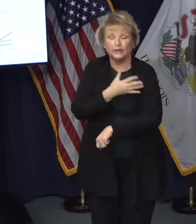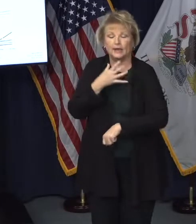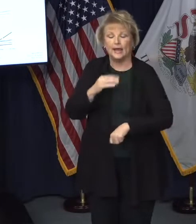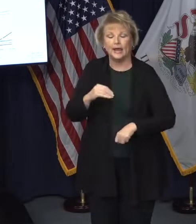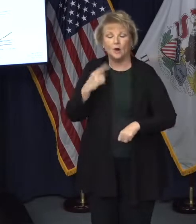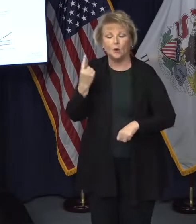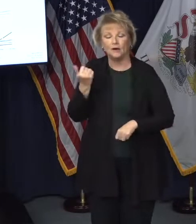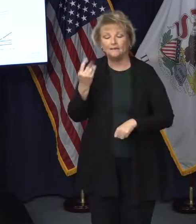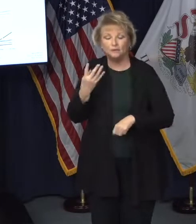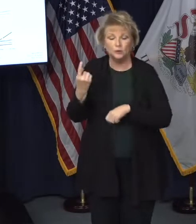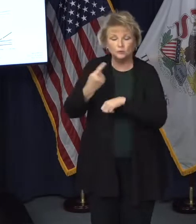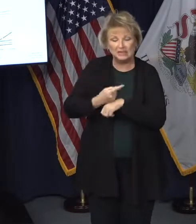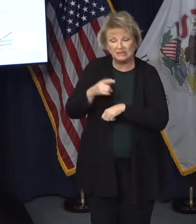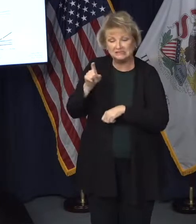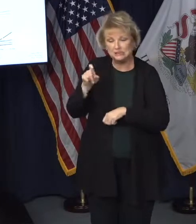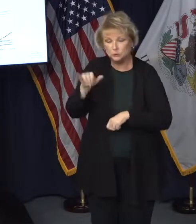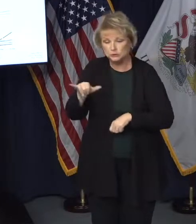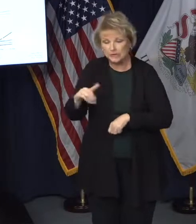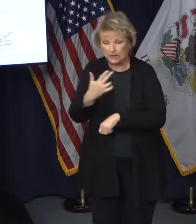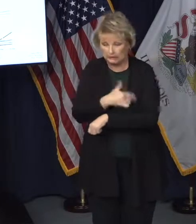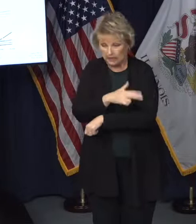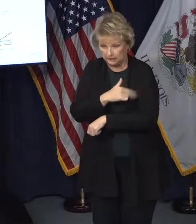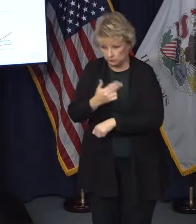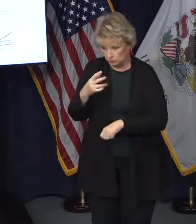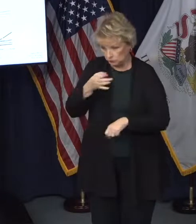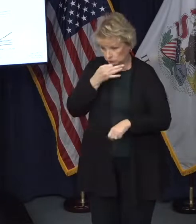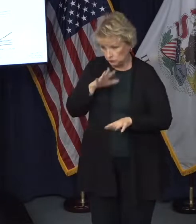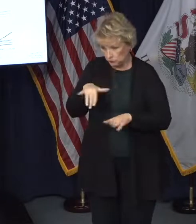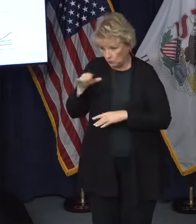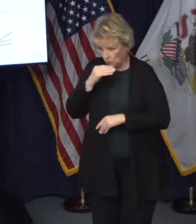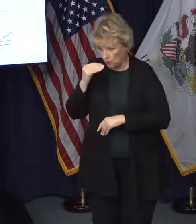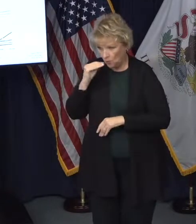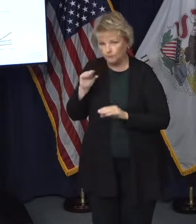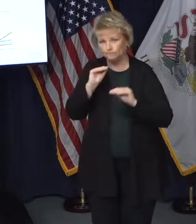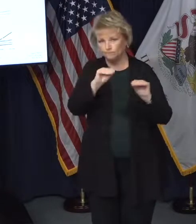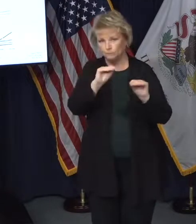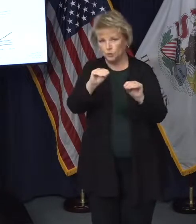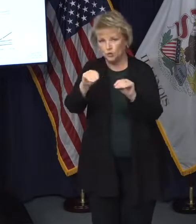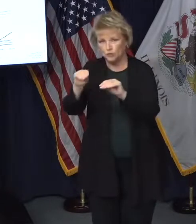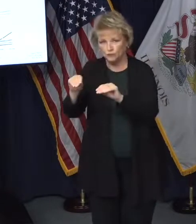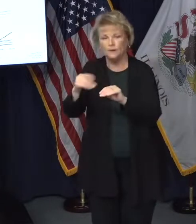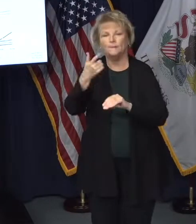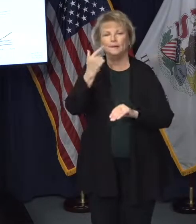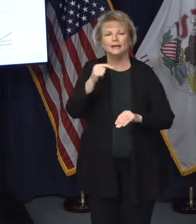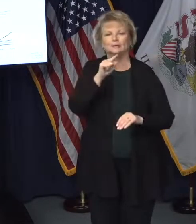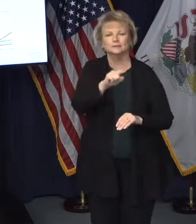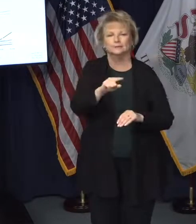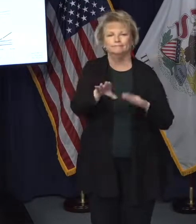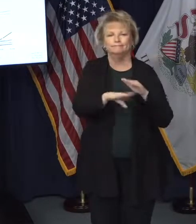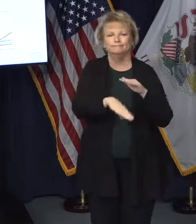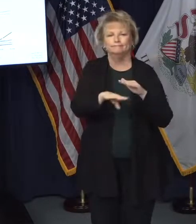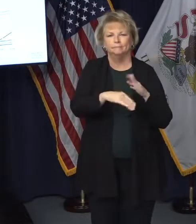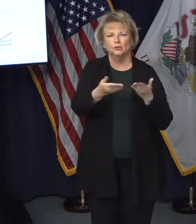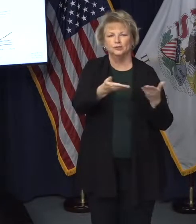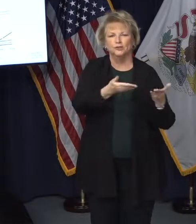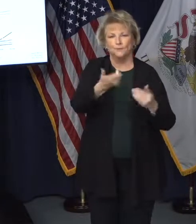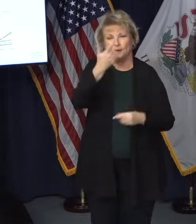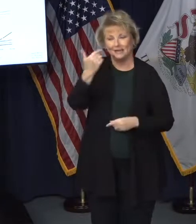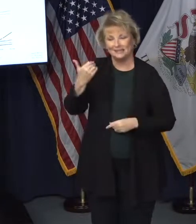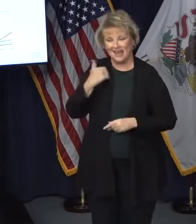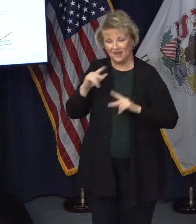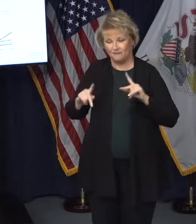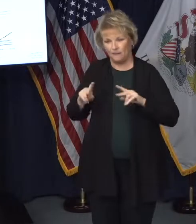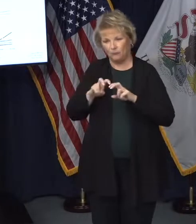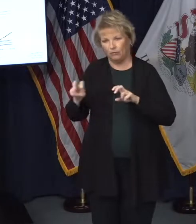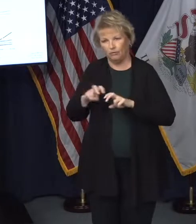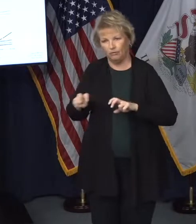few days left of the hospitalization, and then we can move a patient there because there's, people in the emergency room waiting for a bed